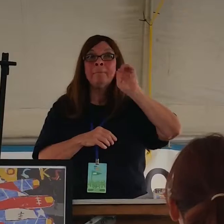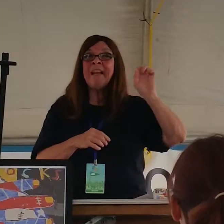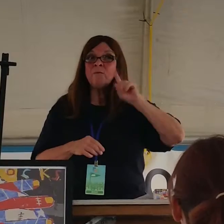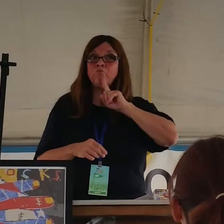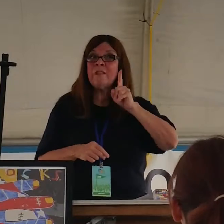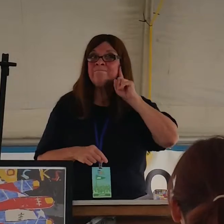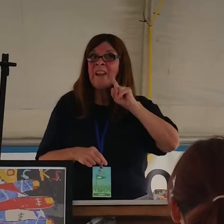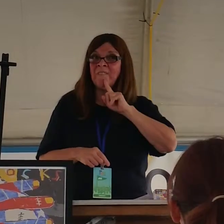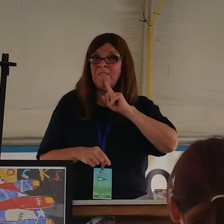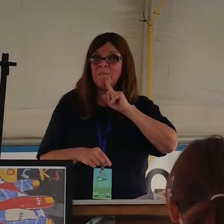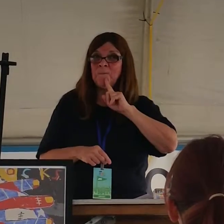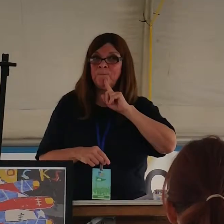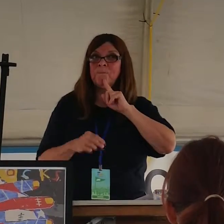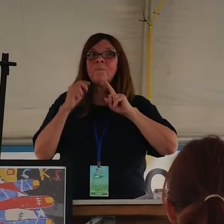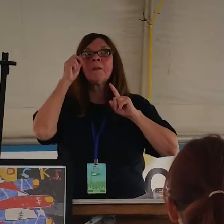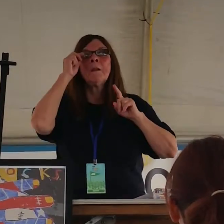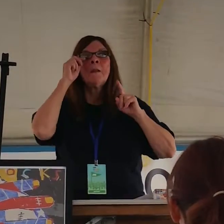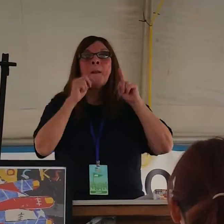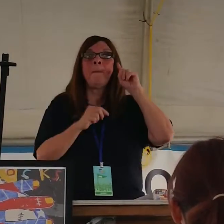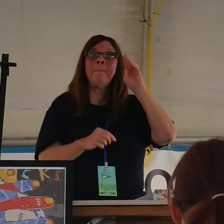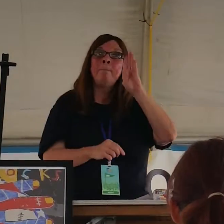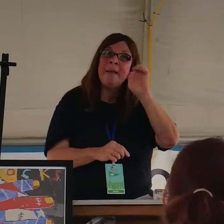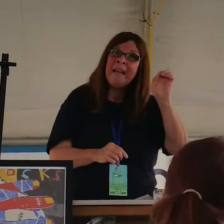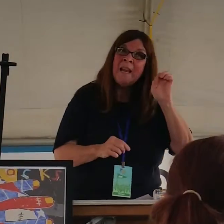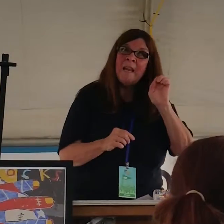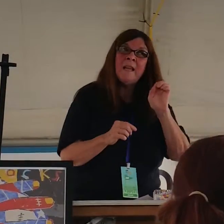bee. You know, bees are deaf.